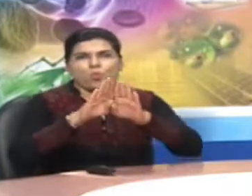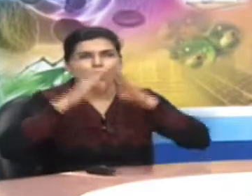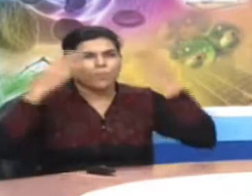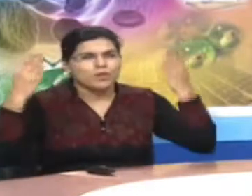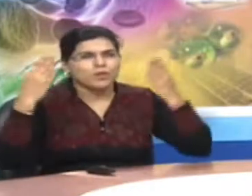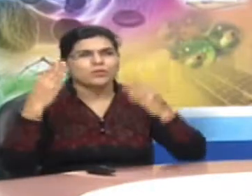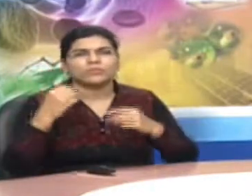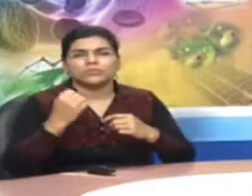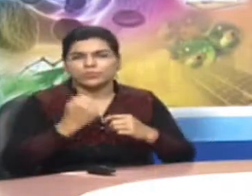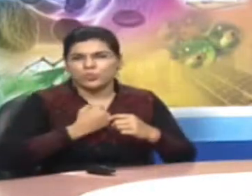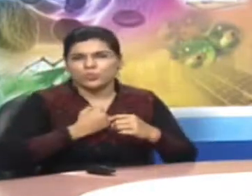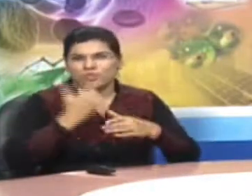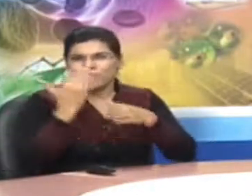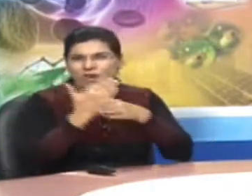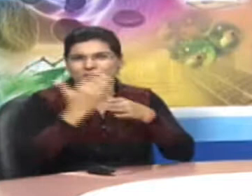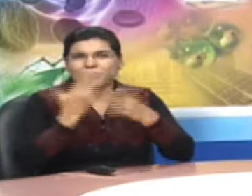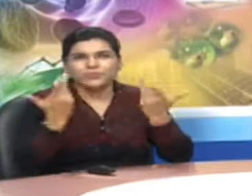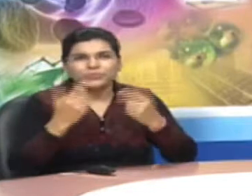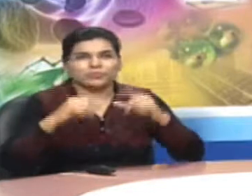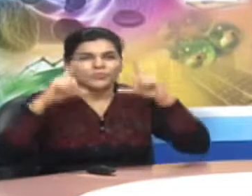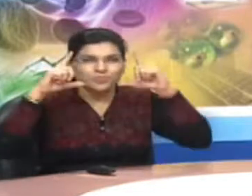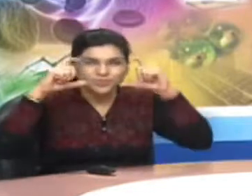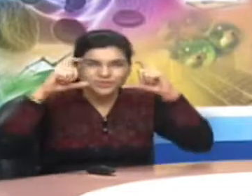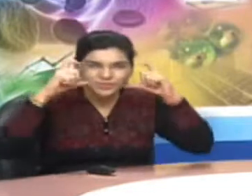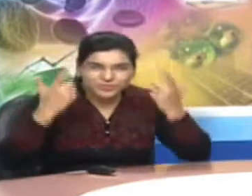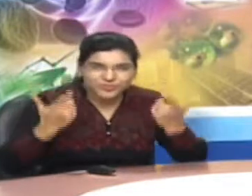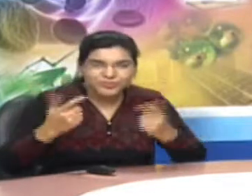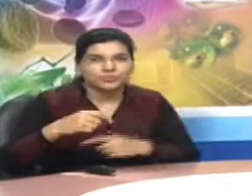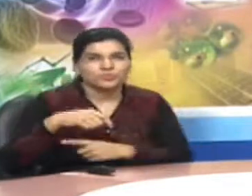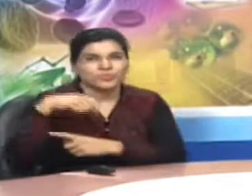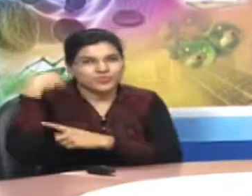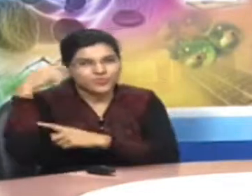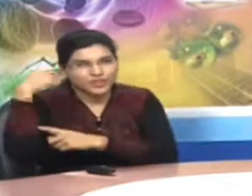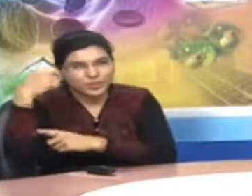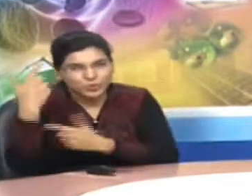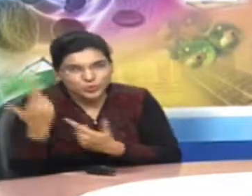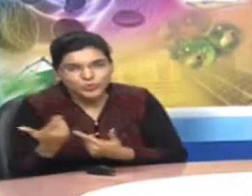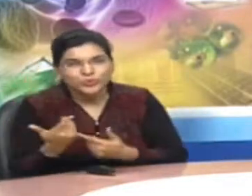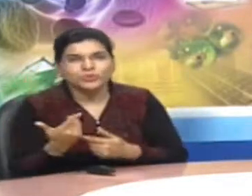How do we open an existing presentation?